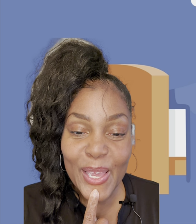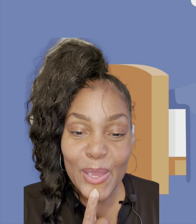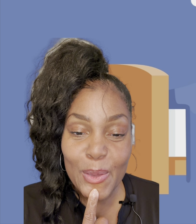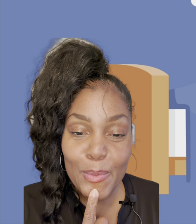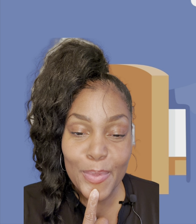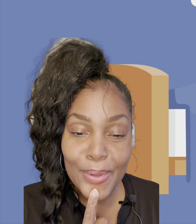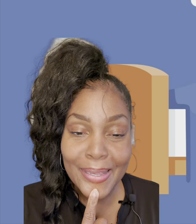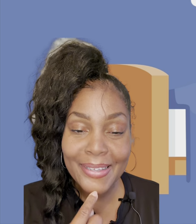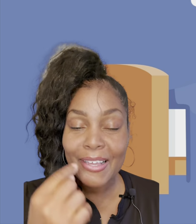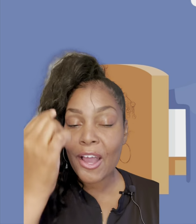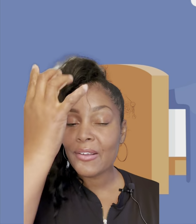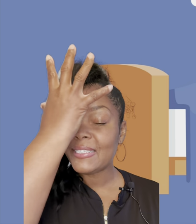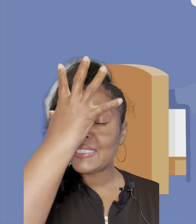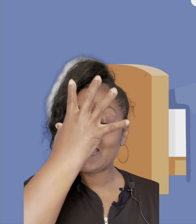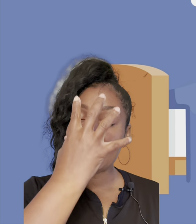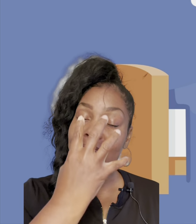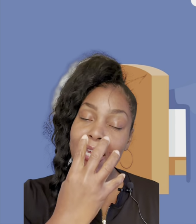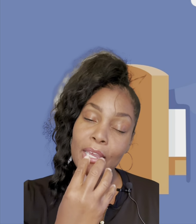Sleep.